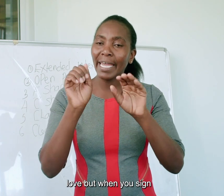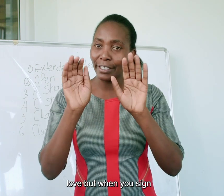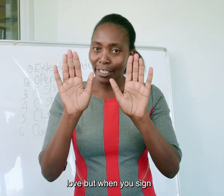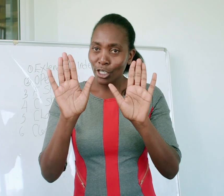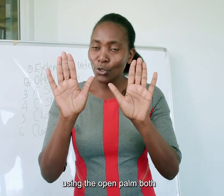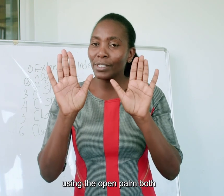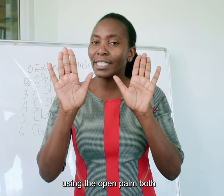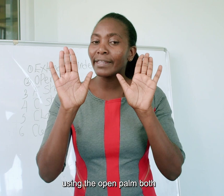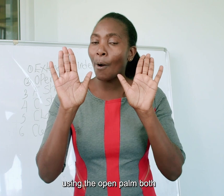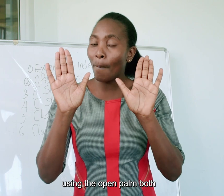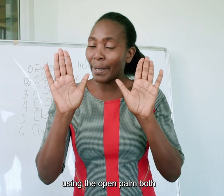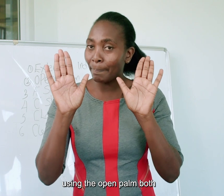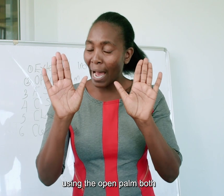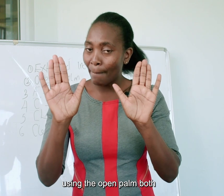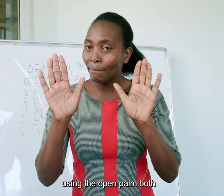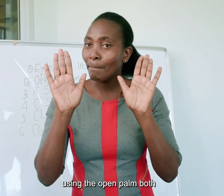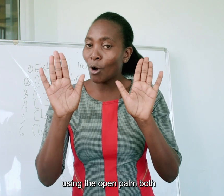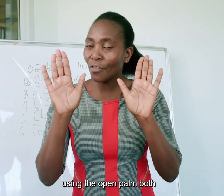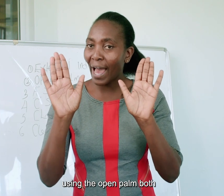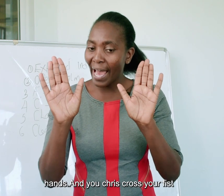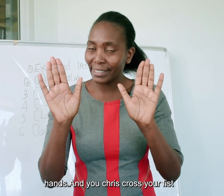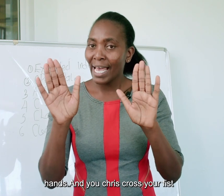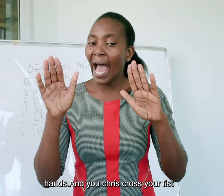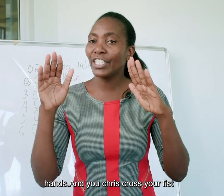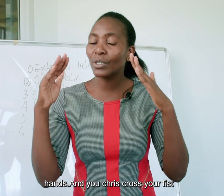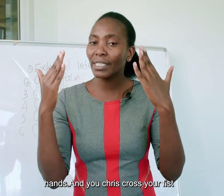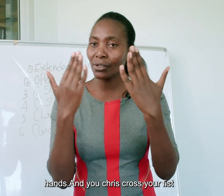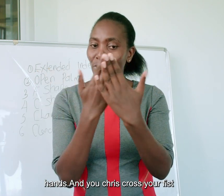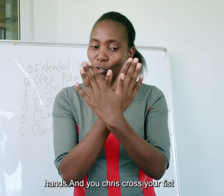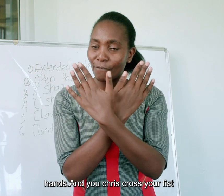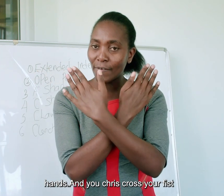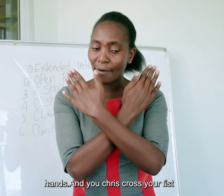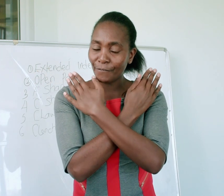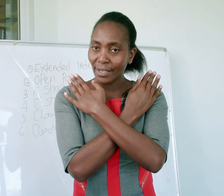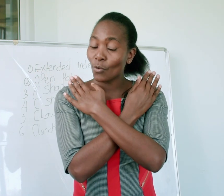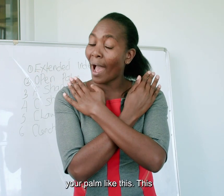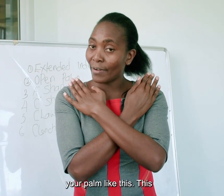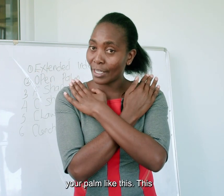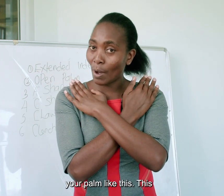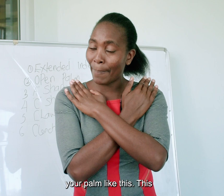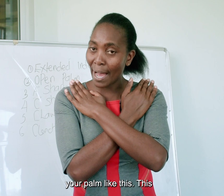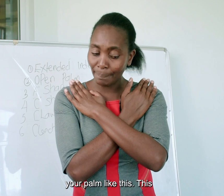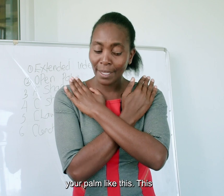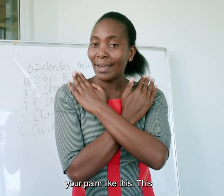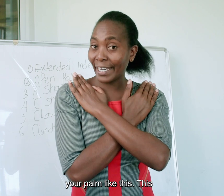sign using the open palm, both hands, and you crisscross your palm like